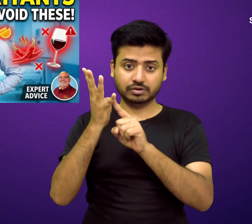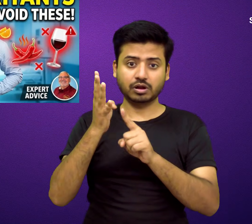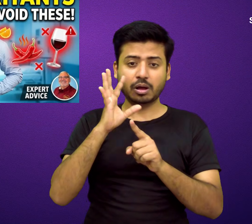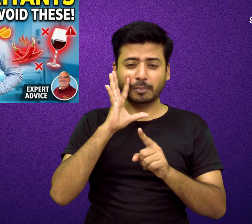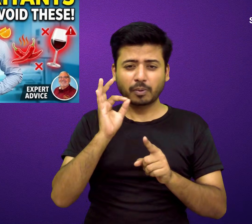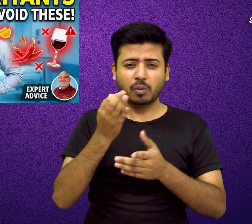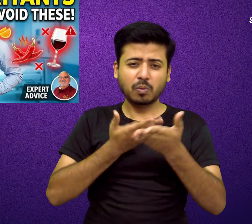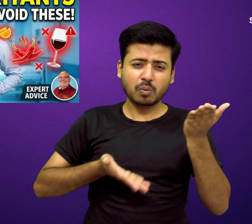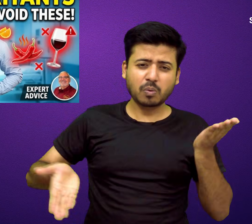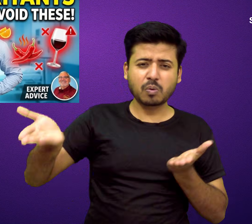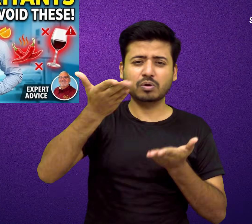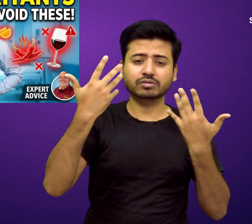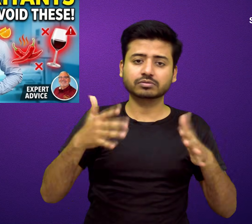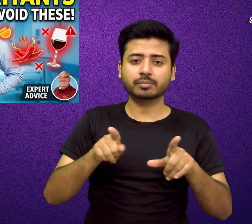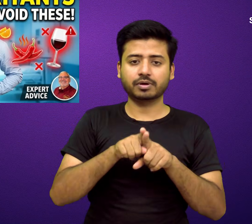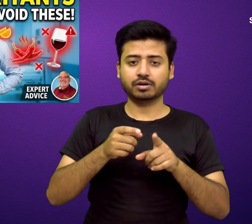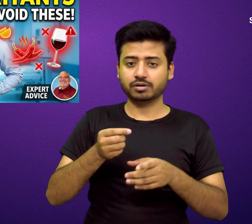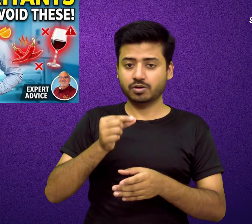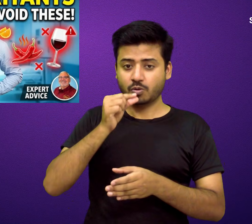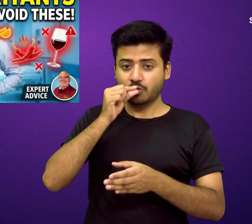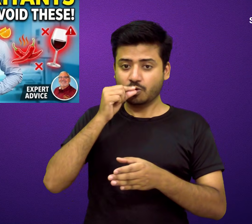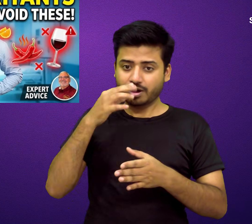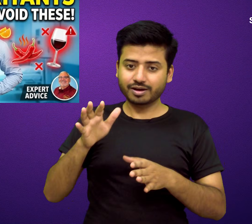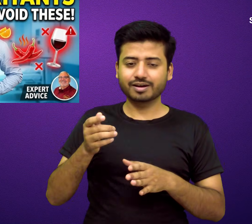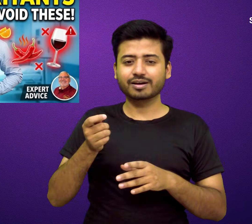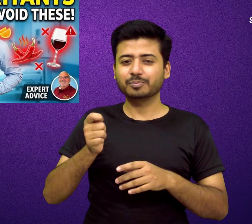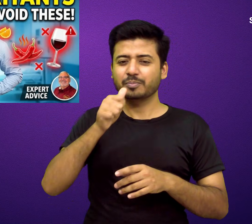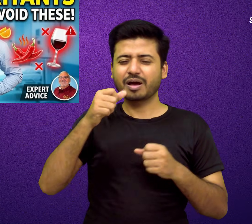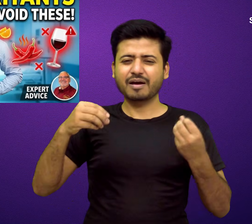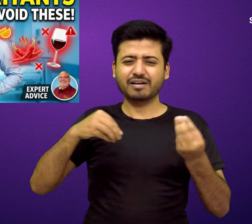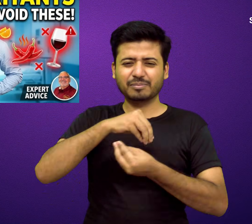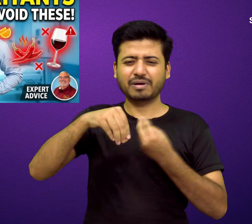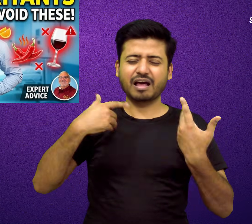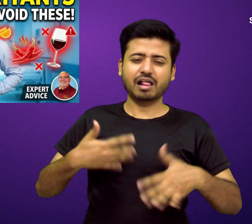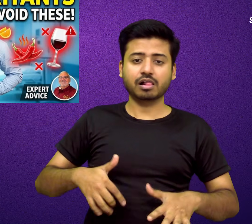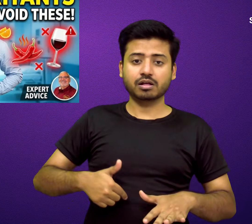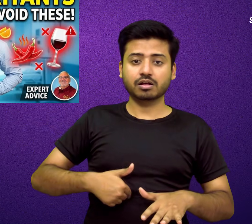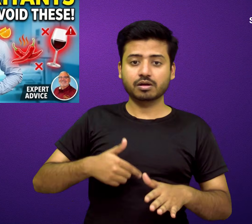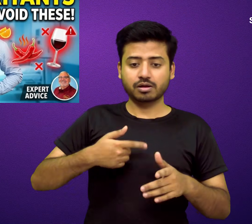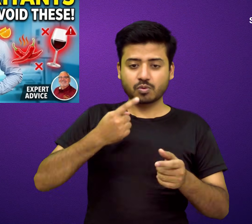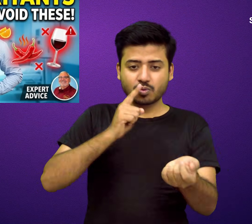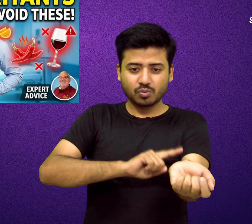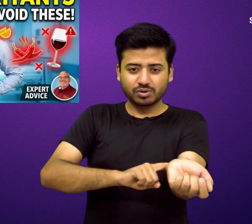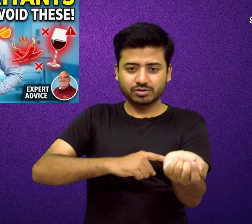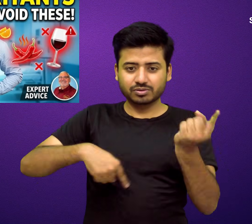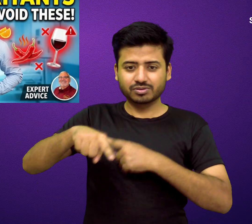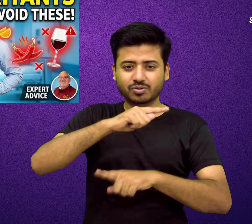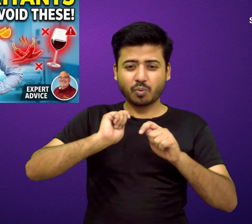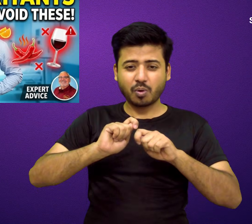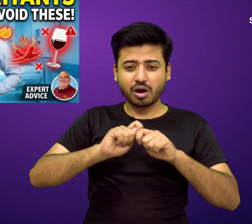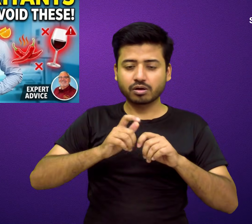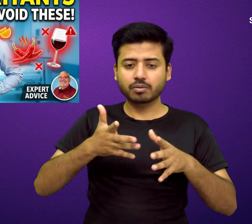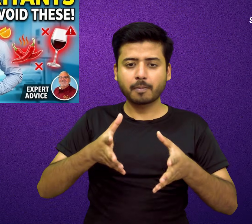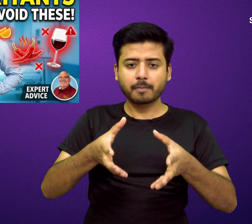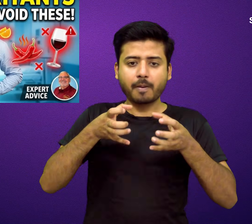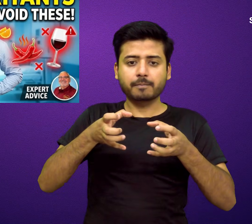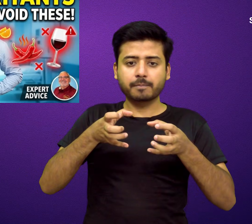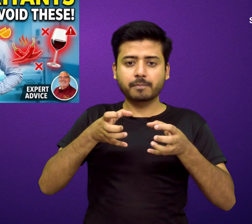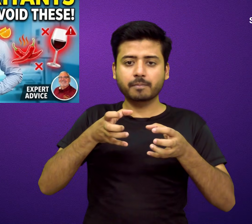in your digestive tract. According to researchers' trusted source, the gut microbiome plays a key role in many aspects of health,